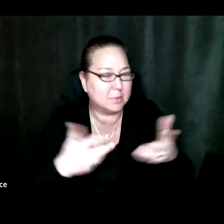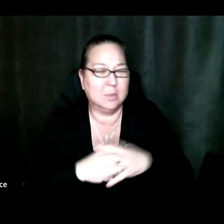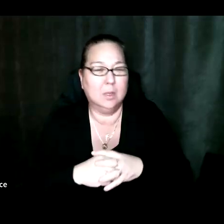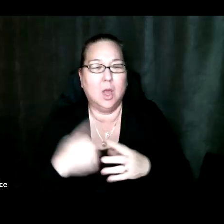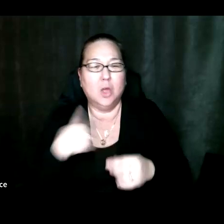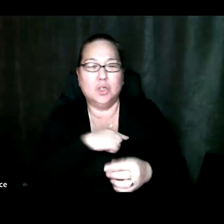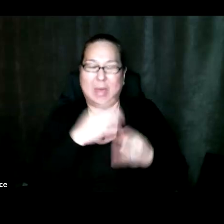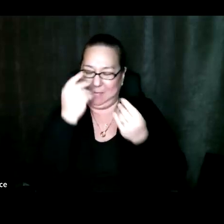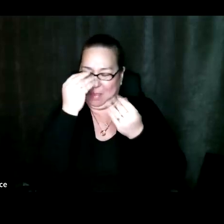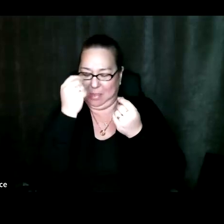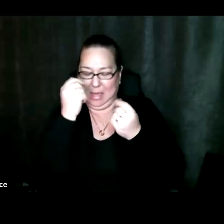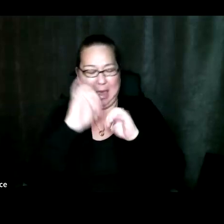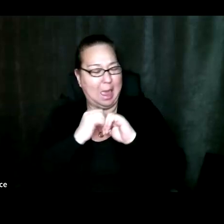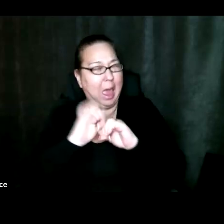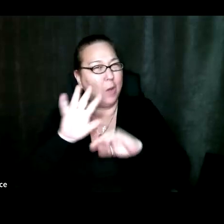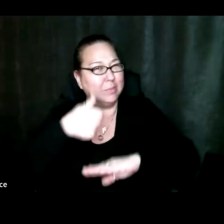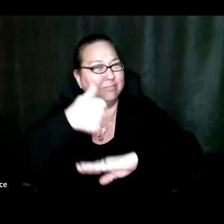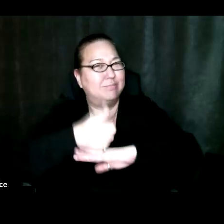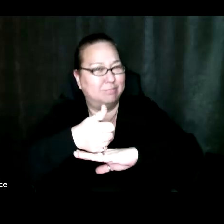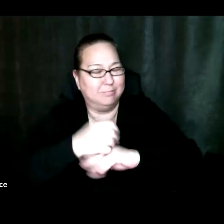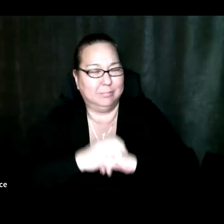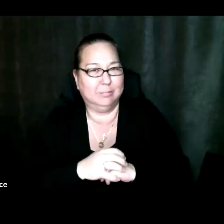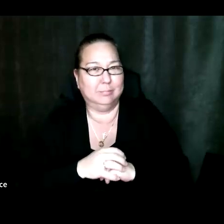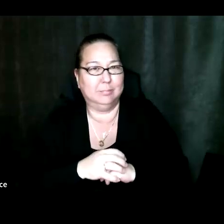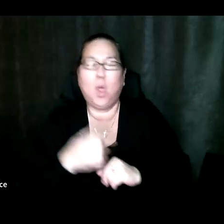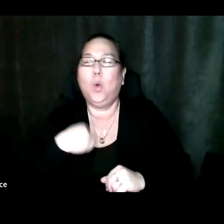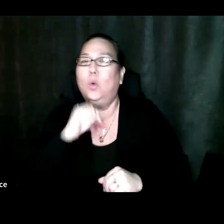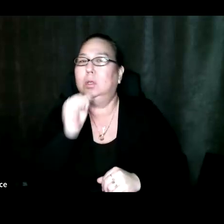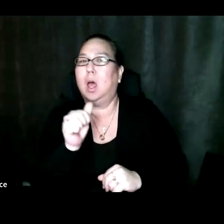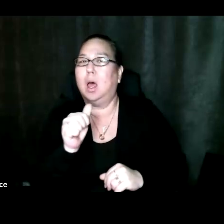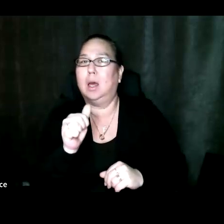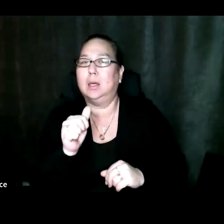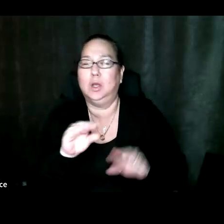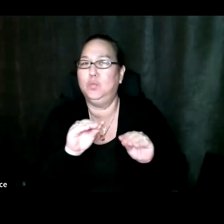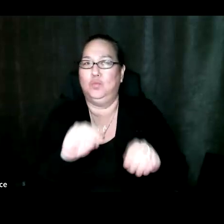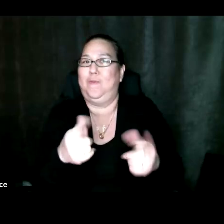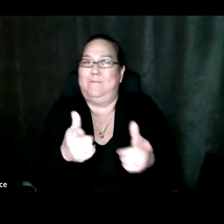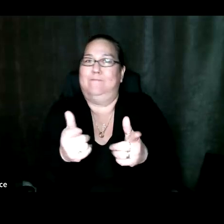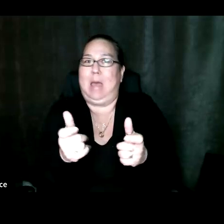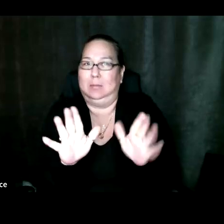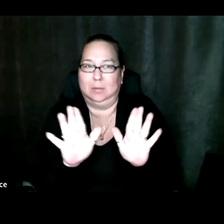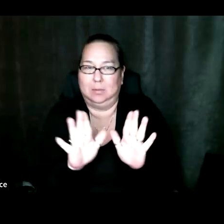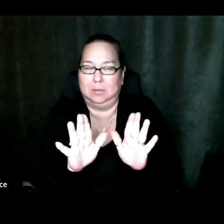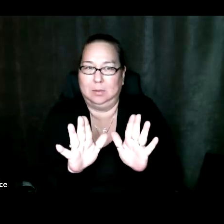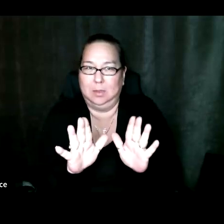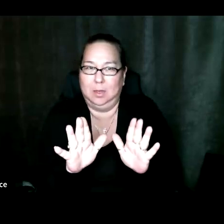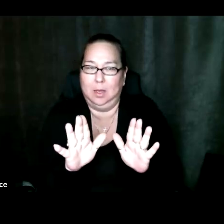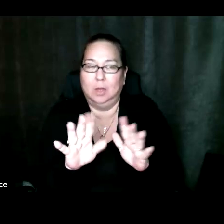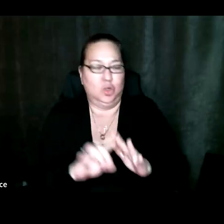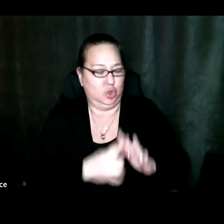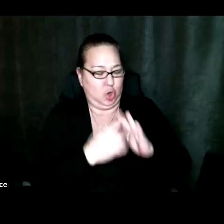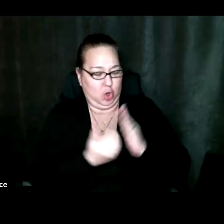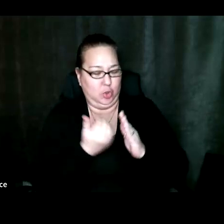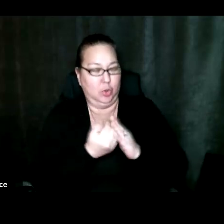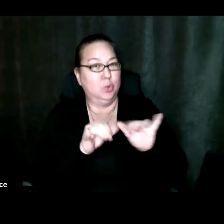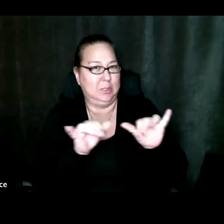calibrate on this, is we're not going to move very fast, right, to implement a new system and